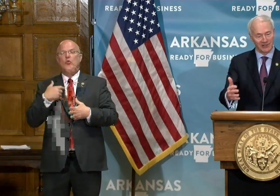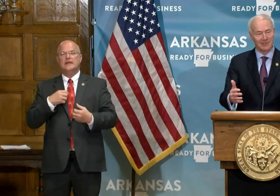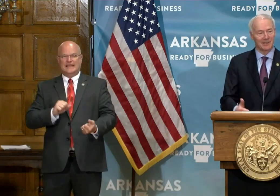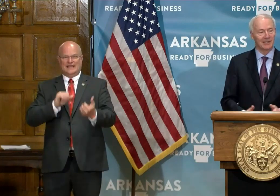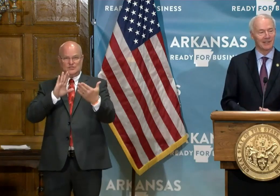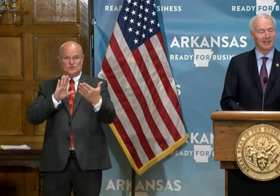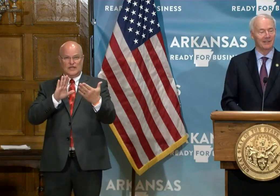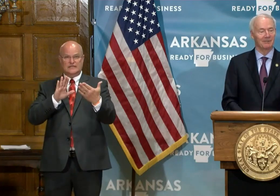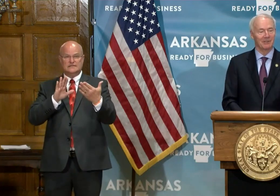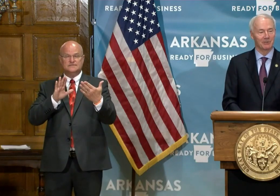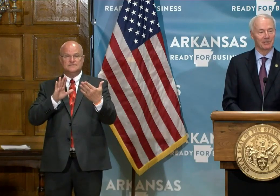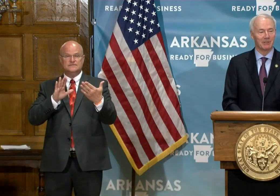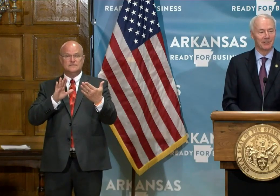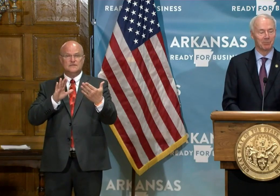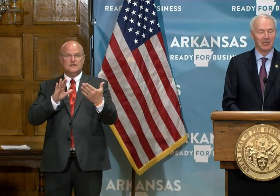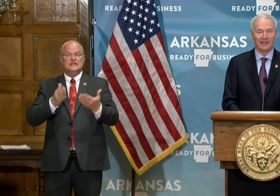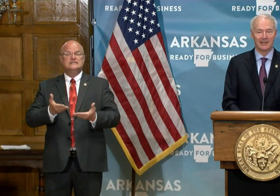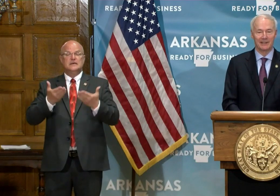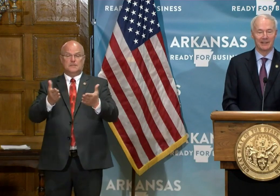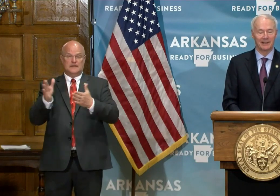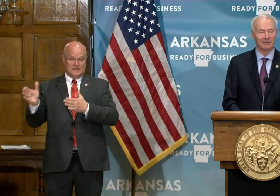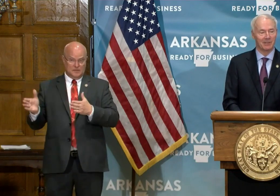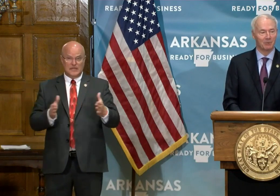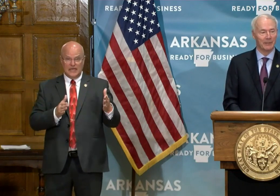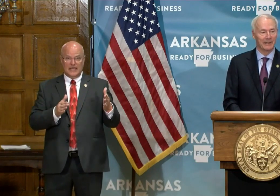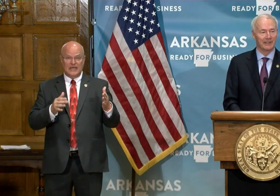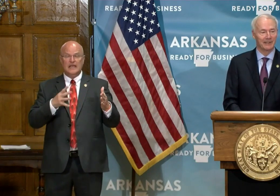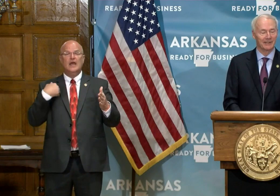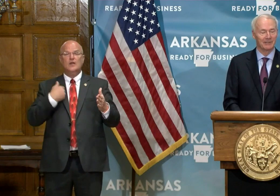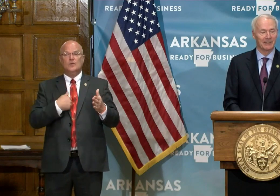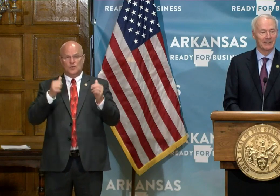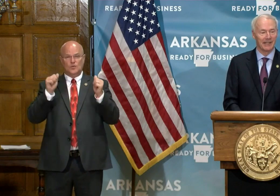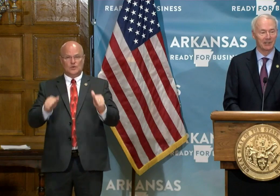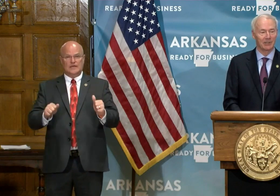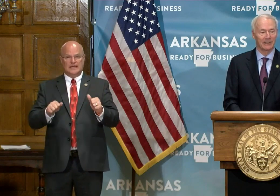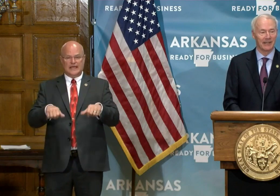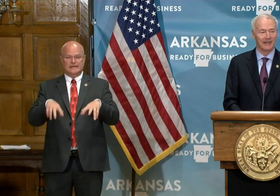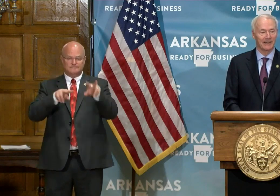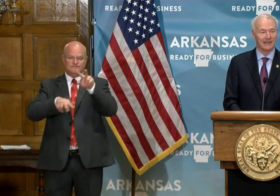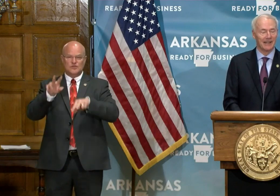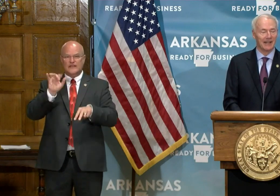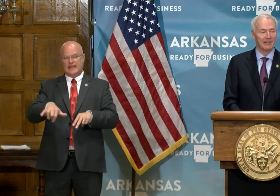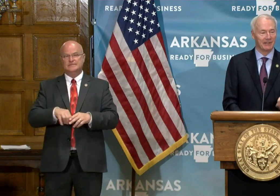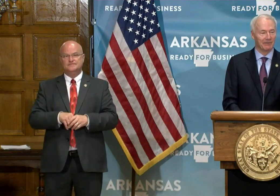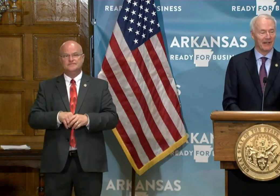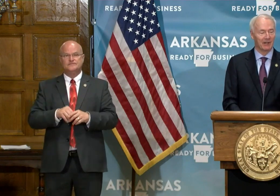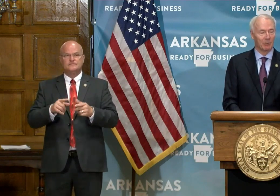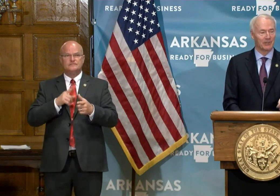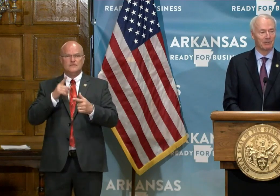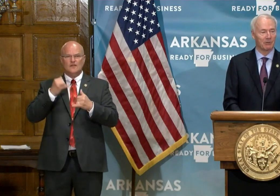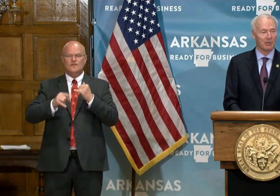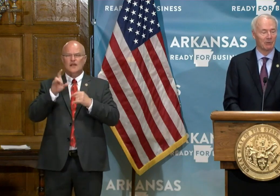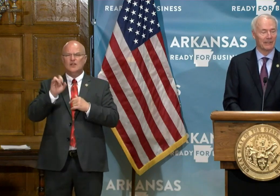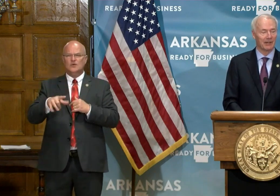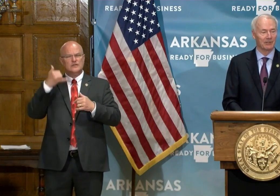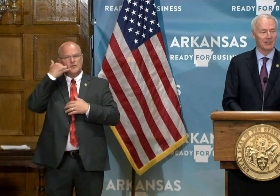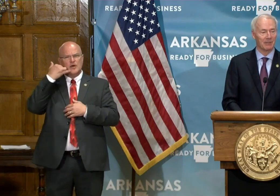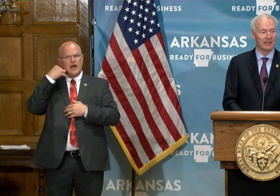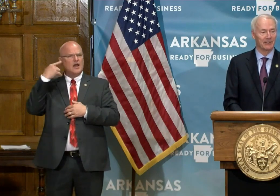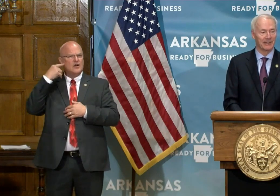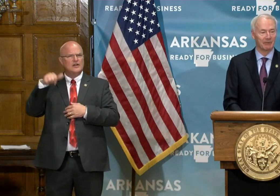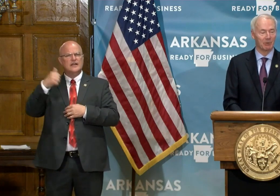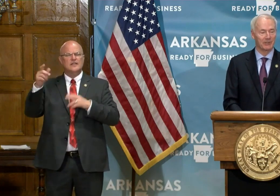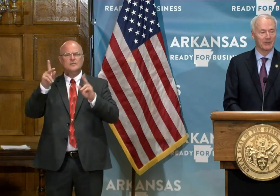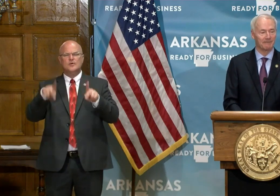can address, submit the plan, and we can take a look at that. And then the final question remotely, I